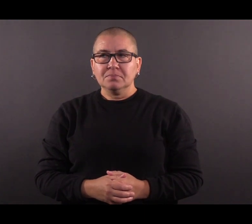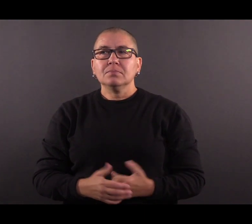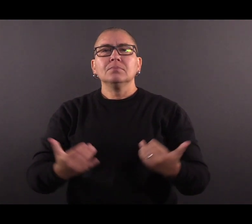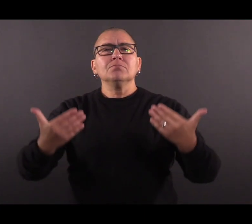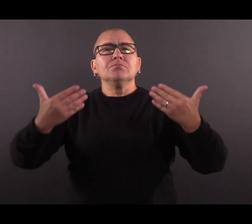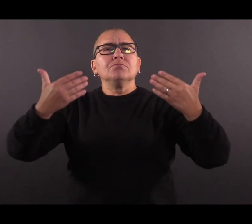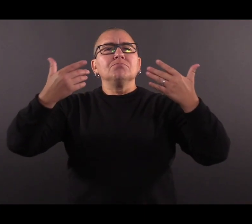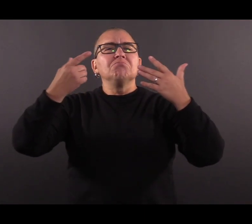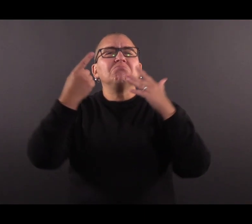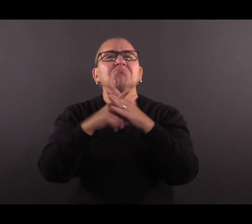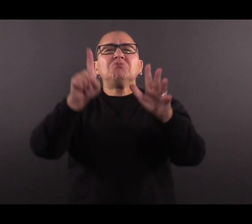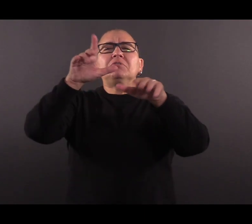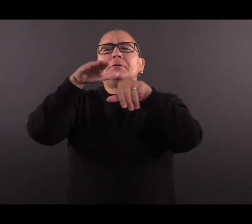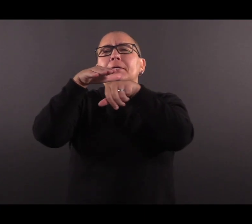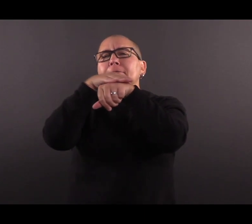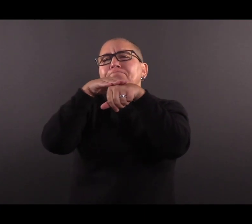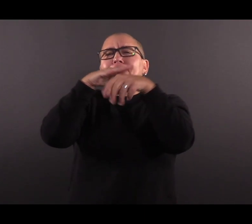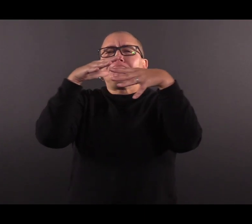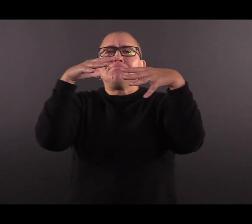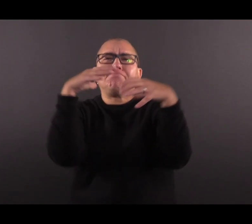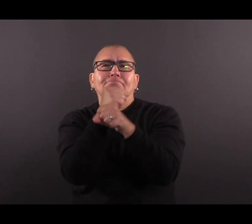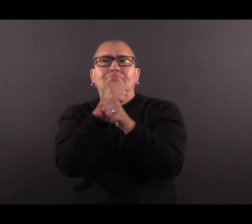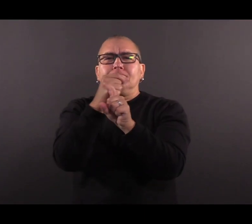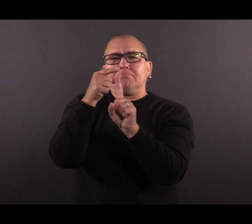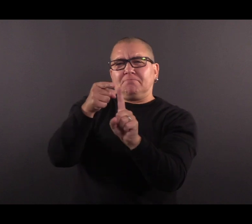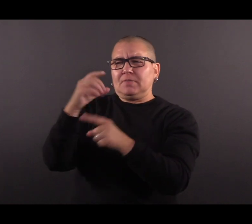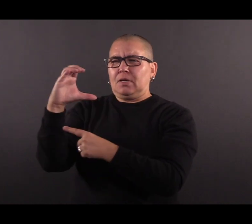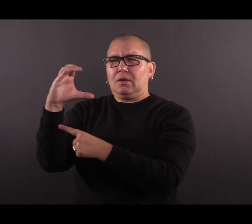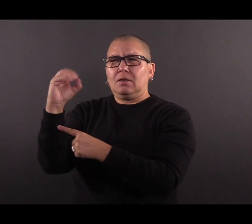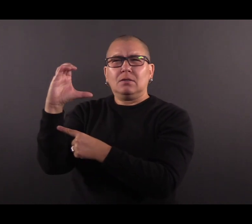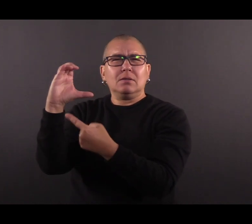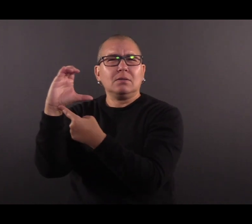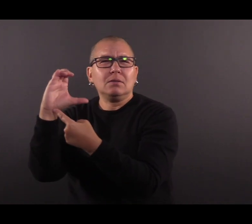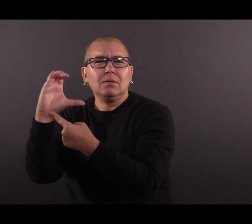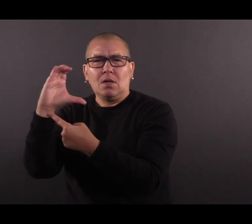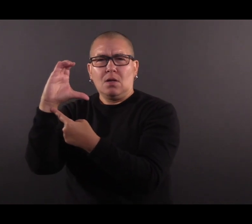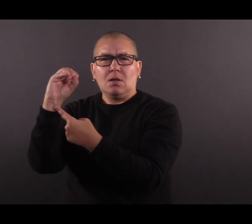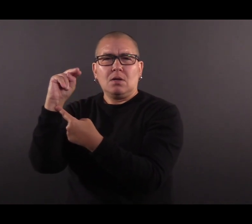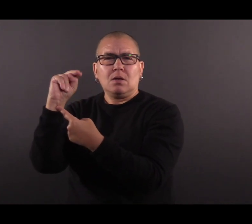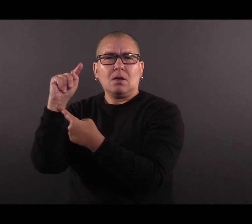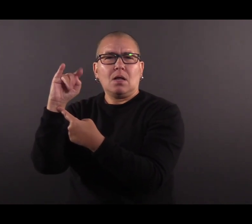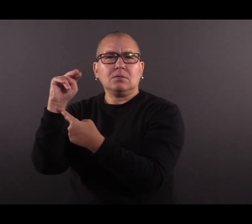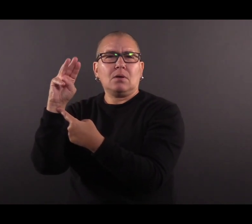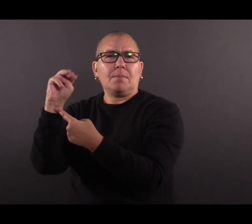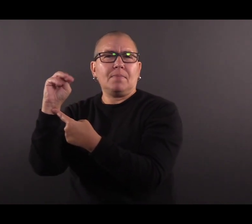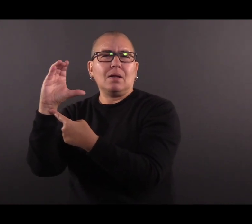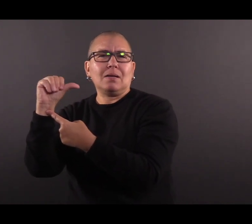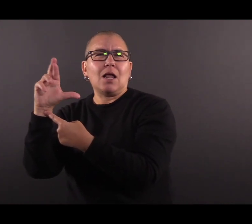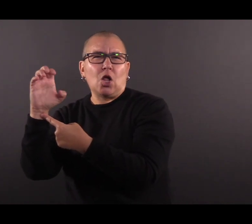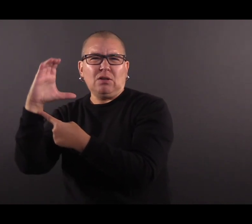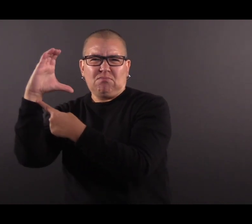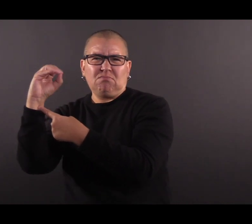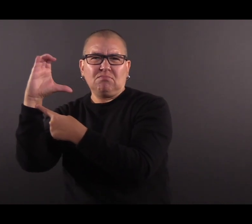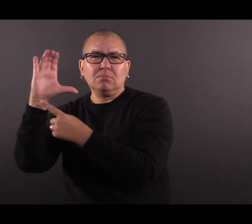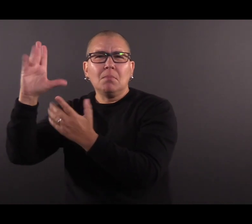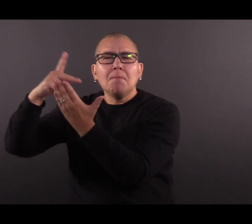Let's begin with a brief overview of the continuum of care funding process and parameters.